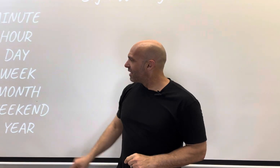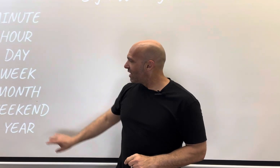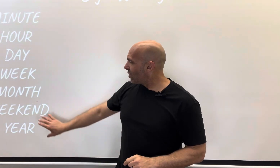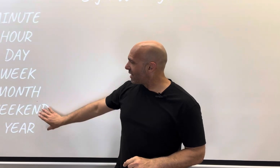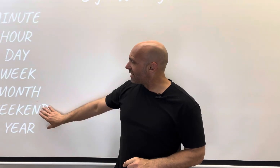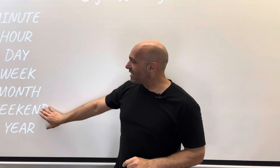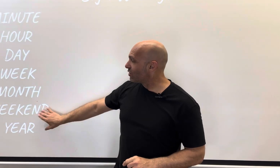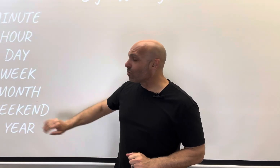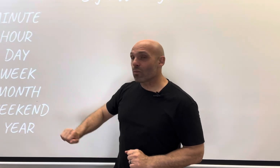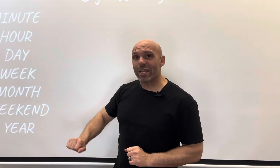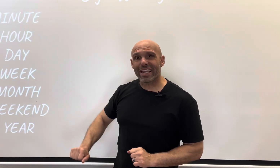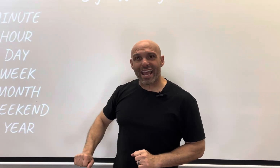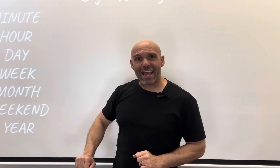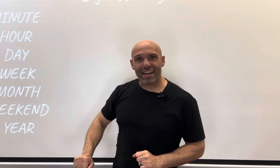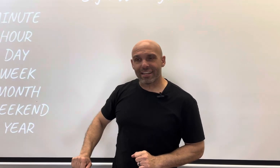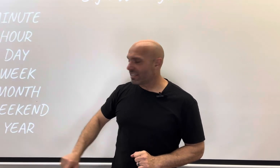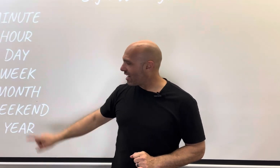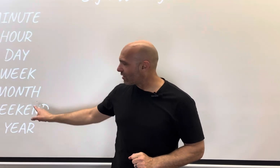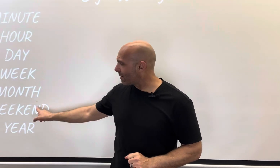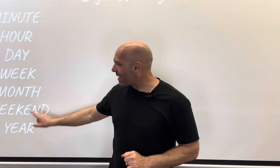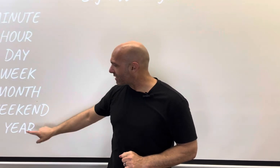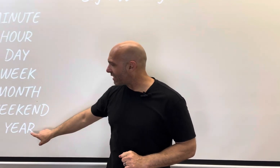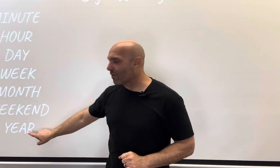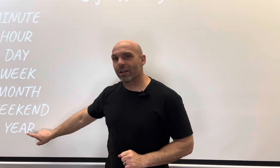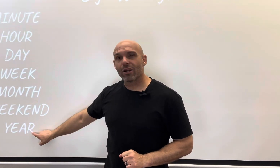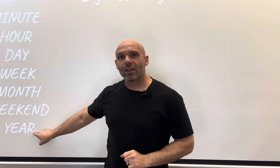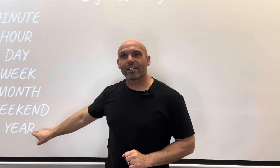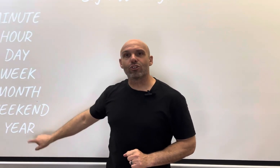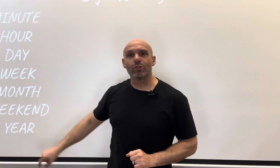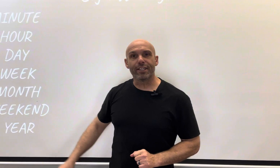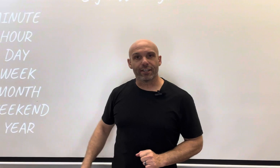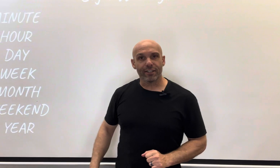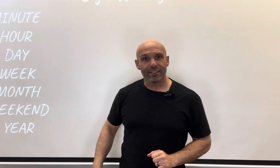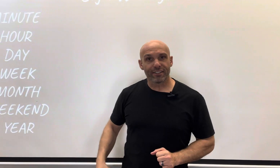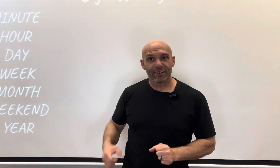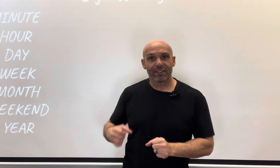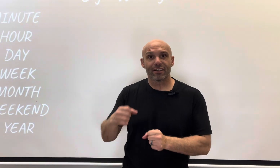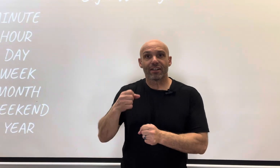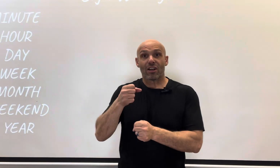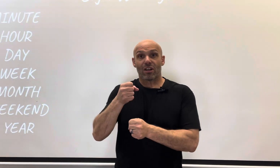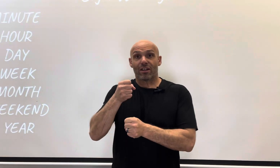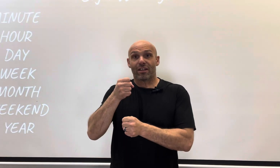Oh, and I didn't do weekend. I'll come back to that one. Let's do year.